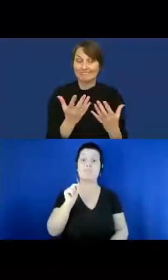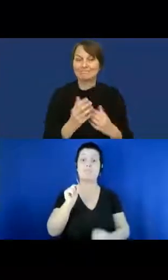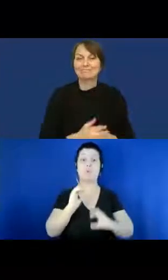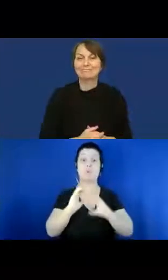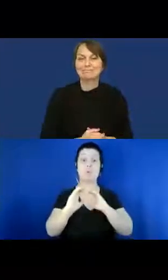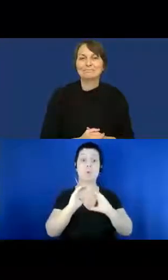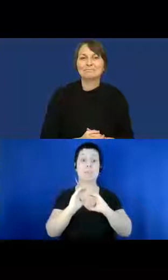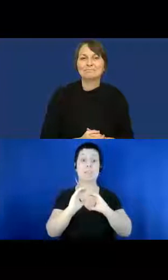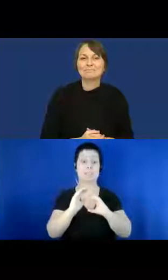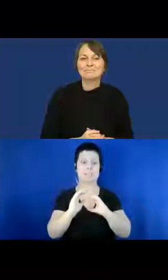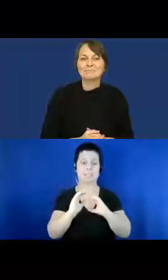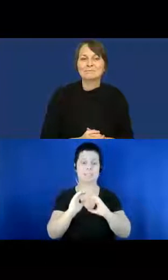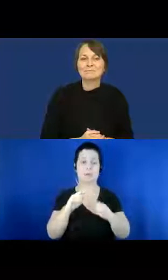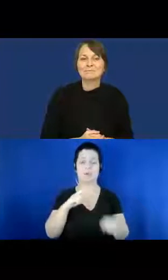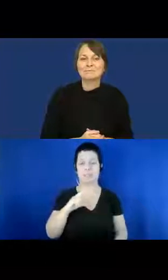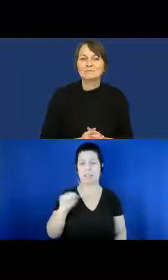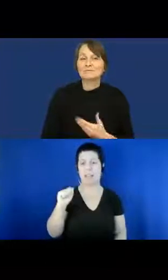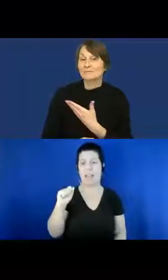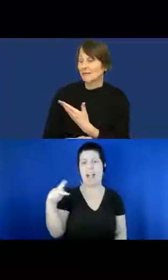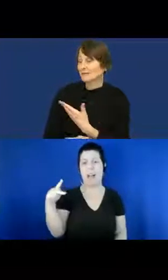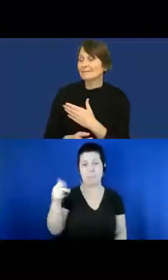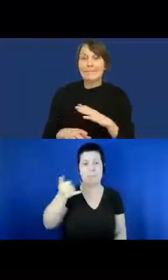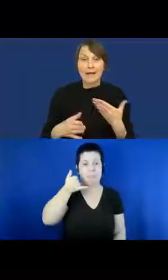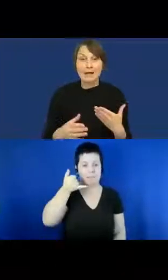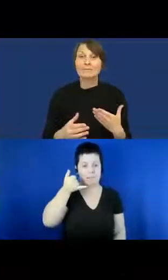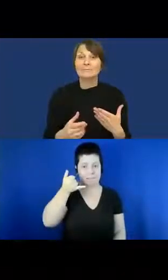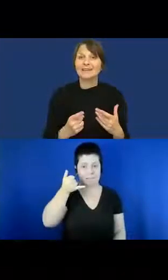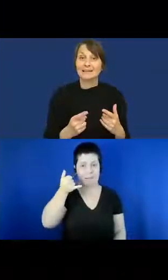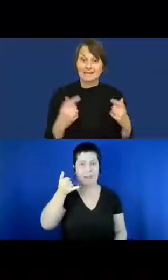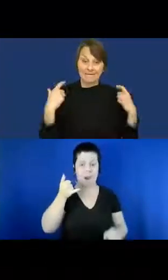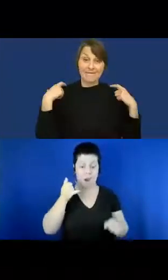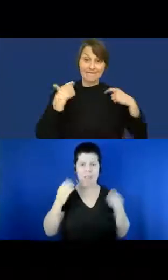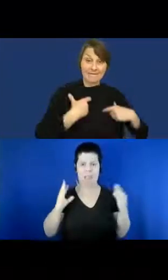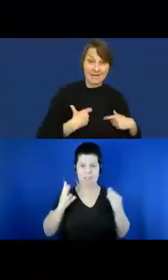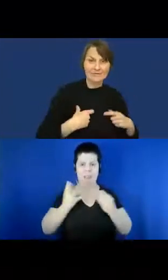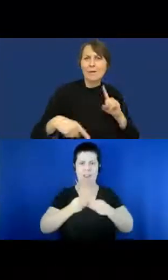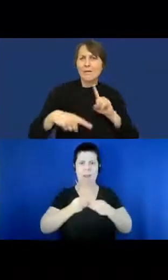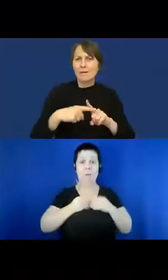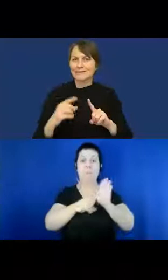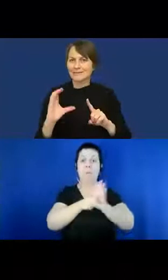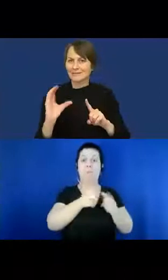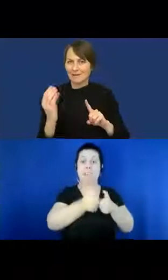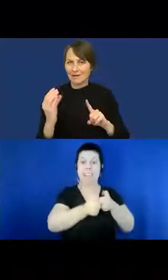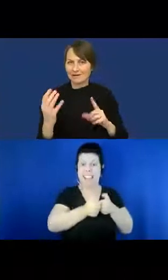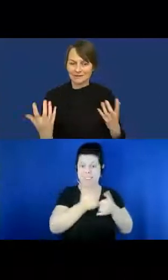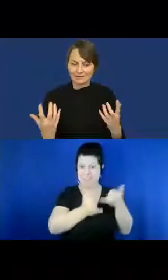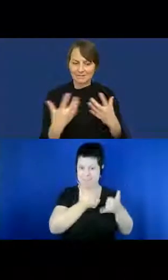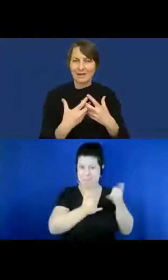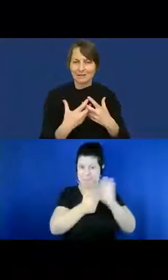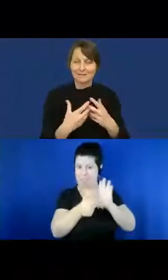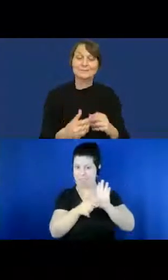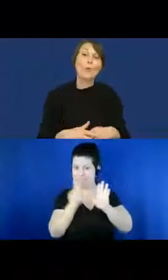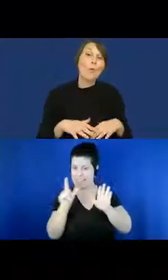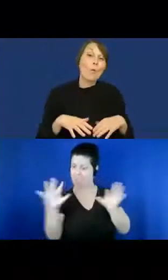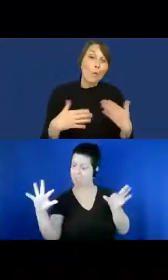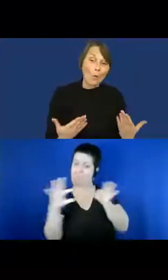This mobile application communicates with the gaming vest that I showed you before, but you can also communicate